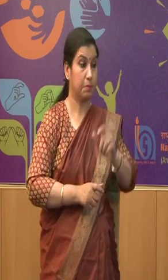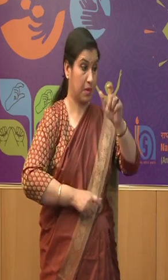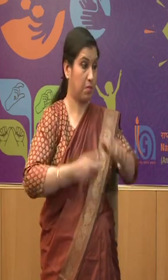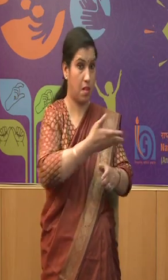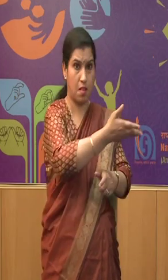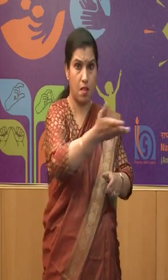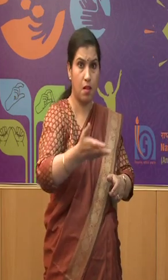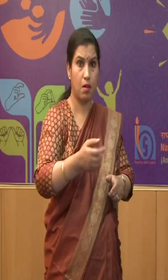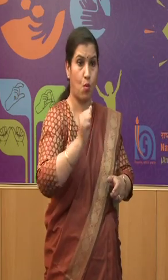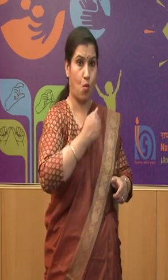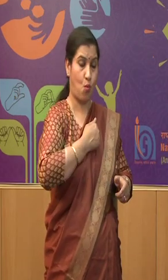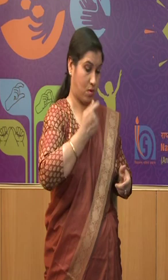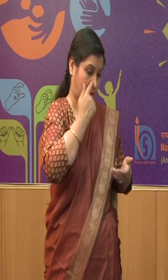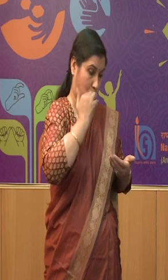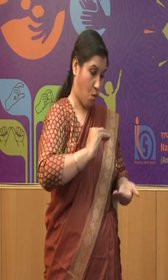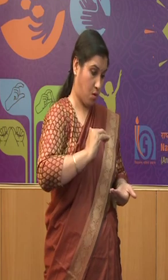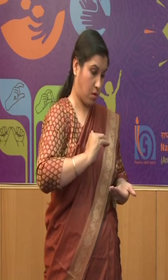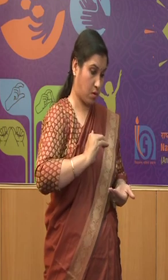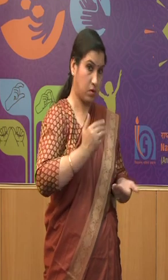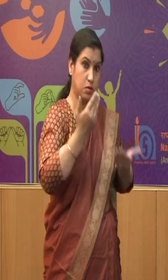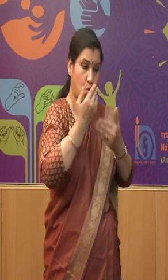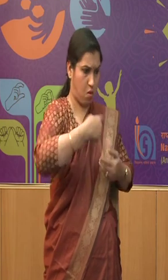people did not send their daughters for education